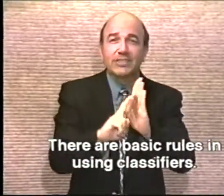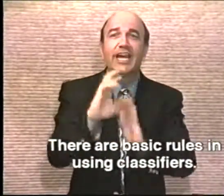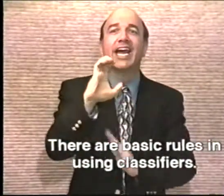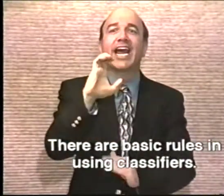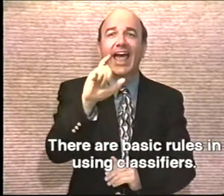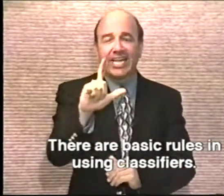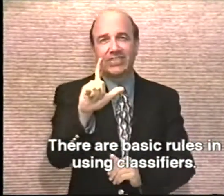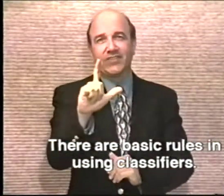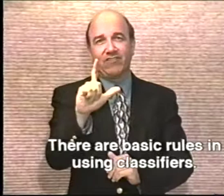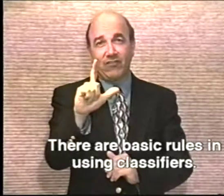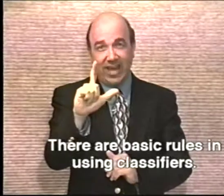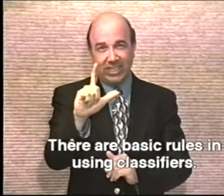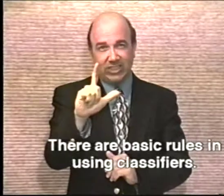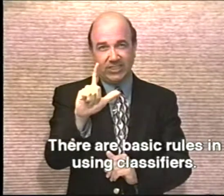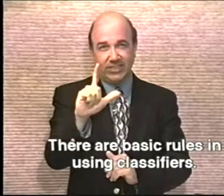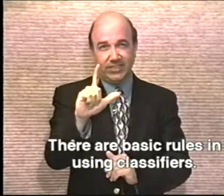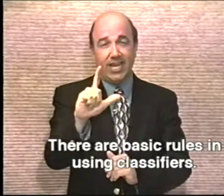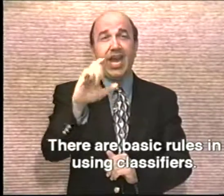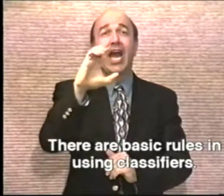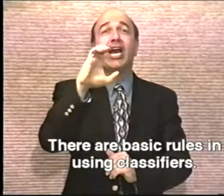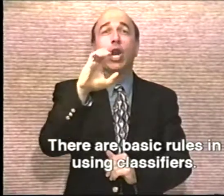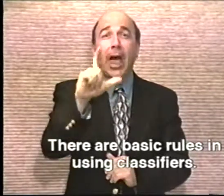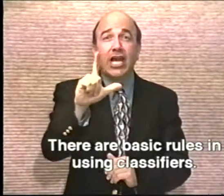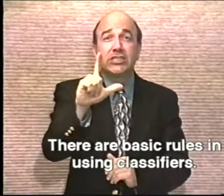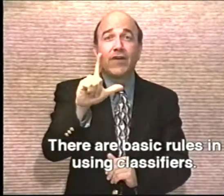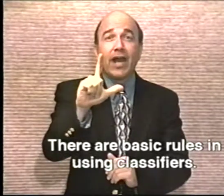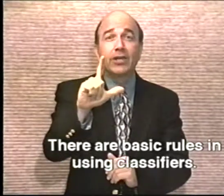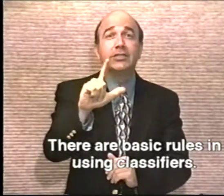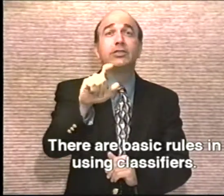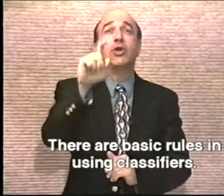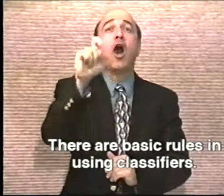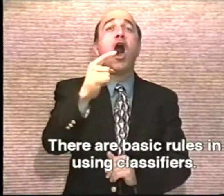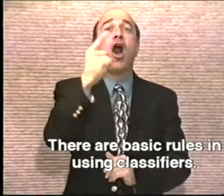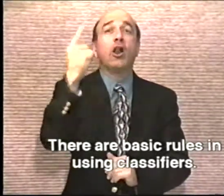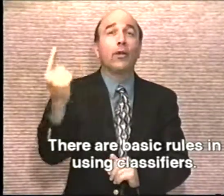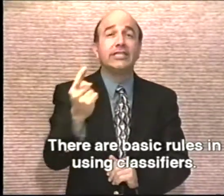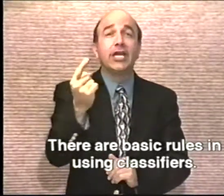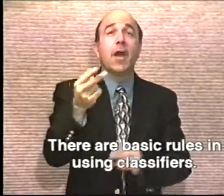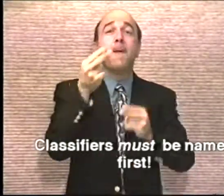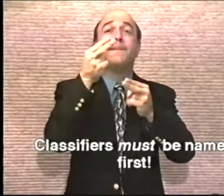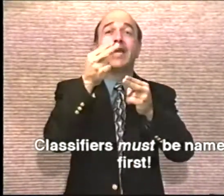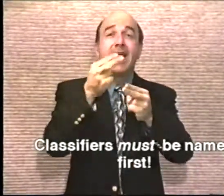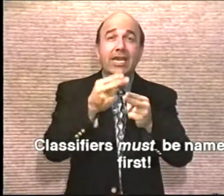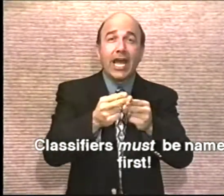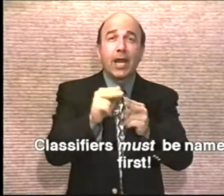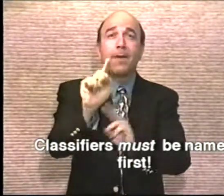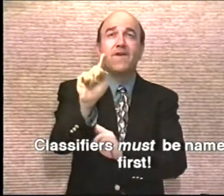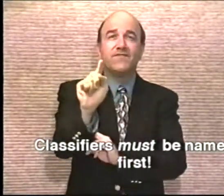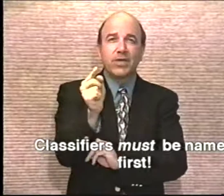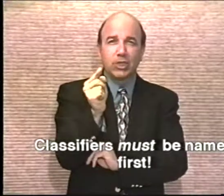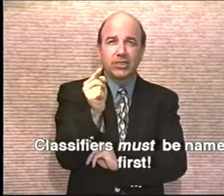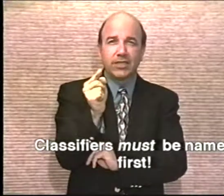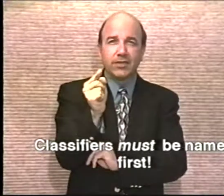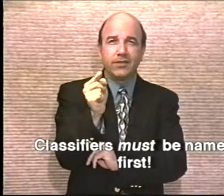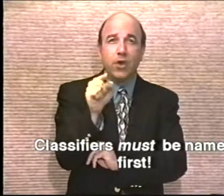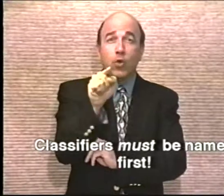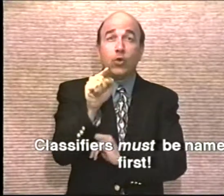in classifiers. Classifiers should always be named first. You